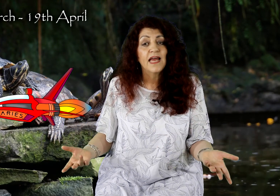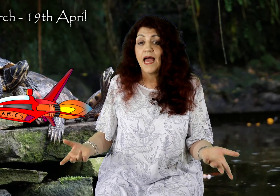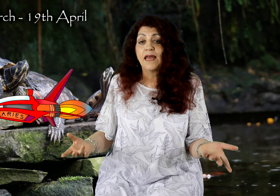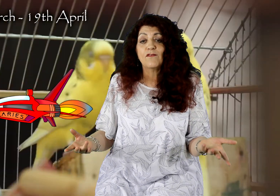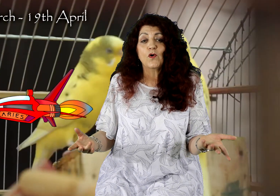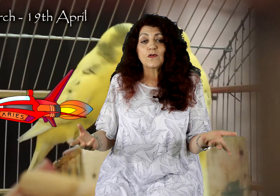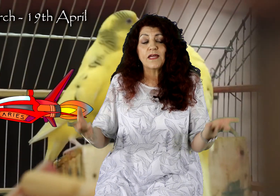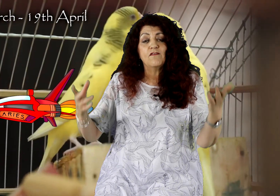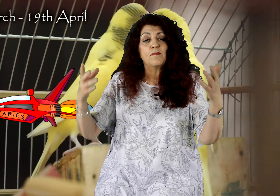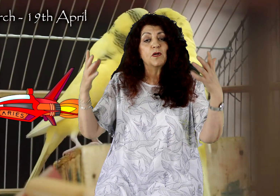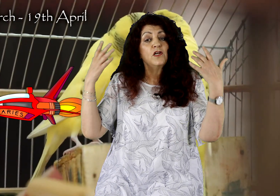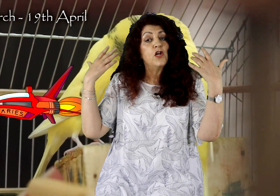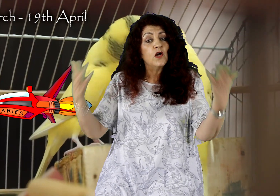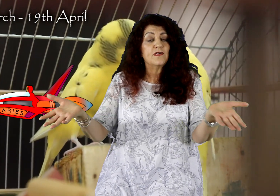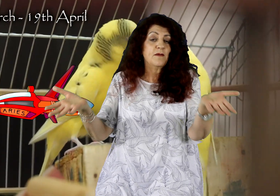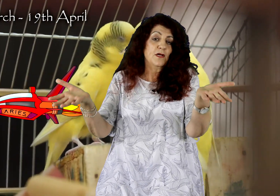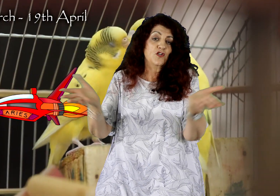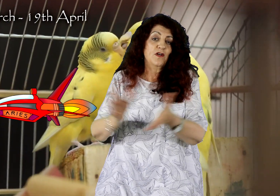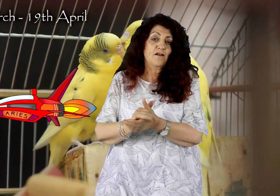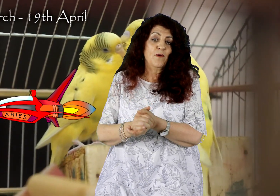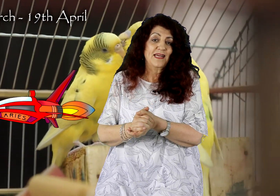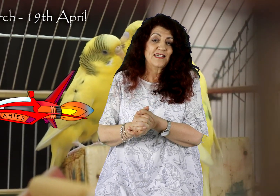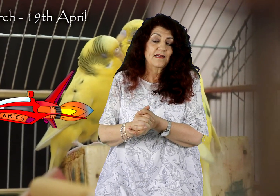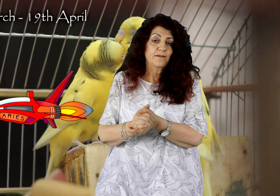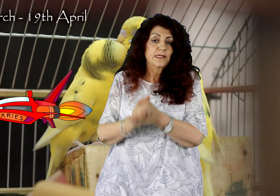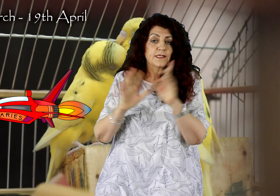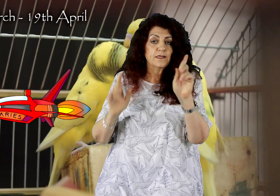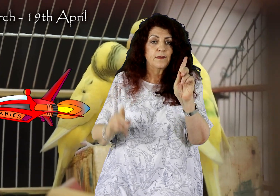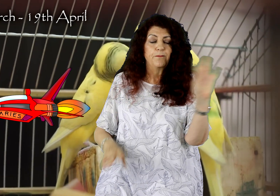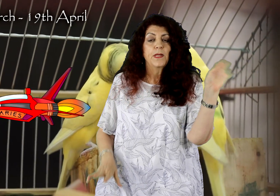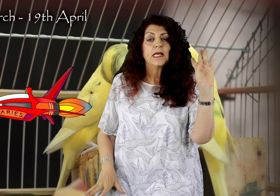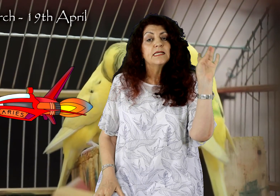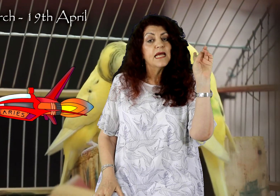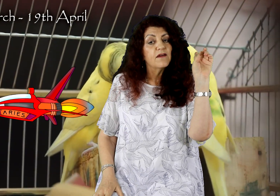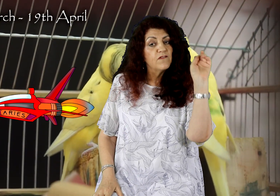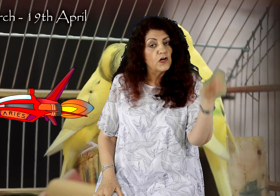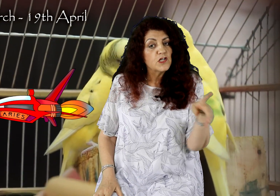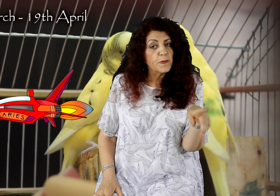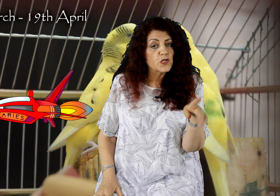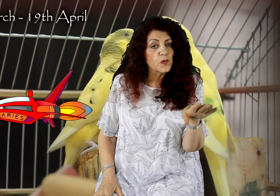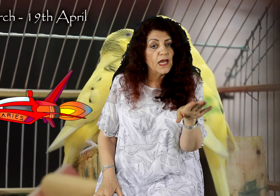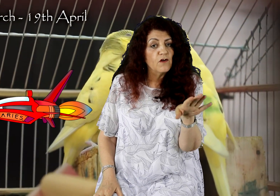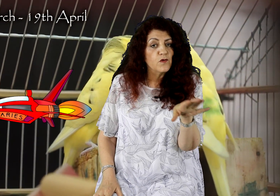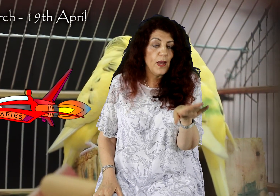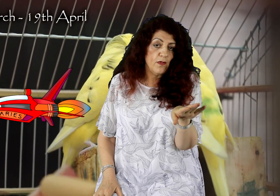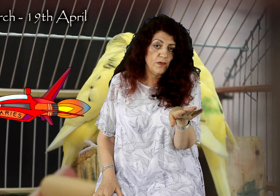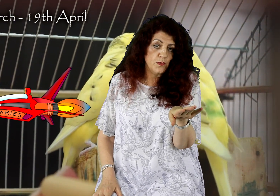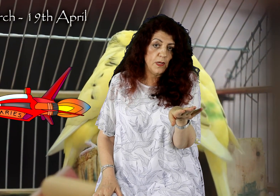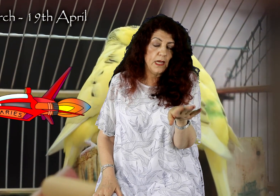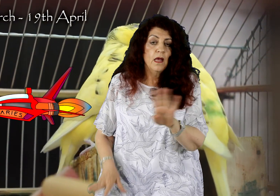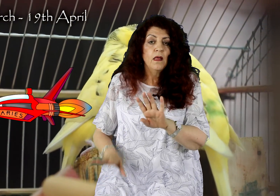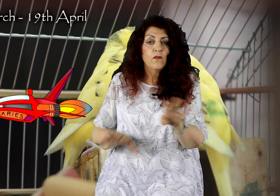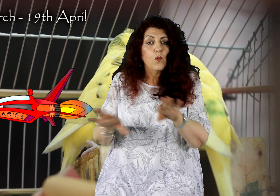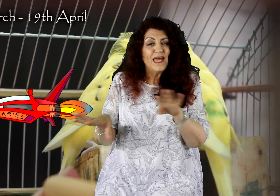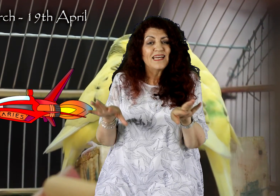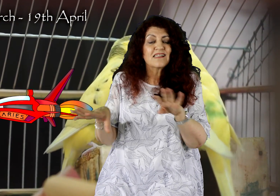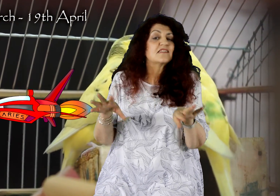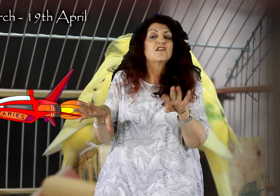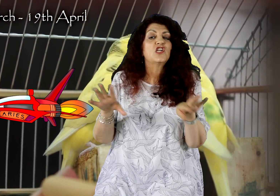And of course, everybody knows how much you love waiting. Still, take very special care of your health this week. The weak links in the chain